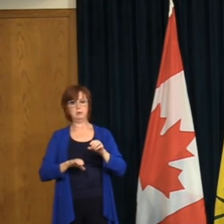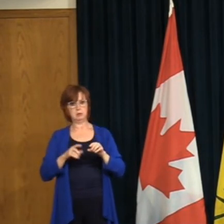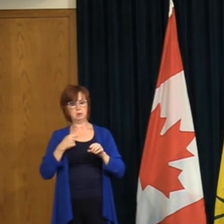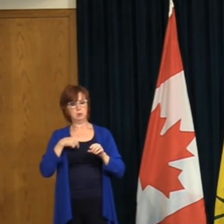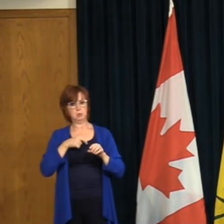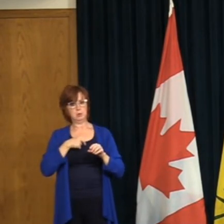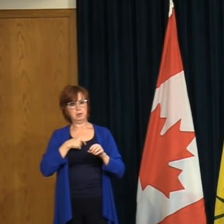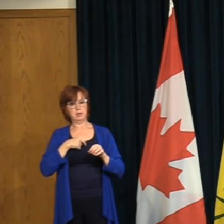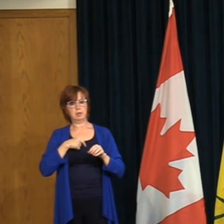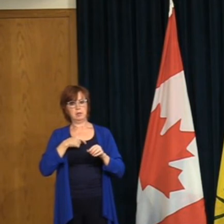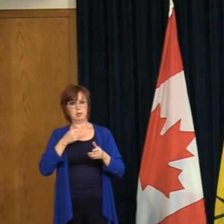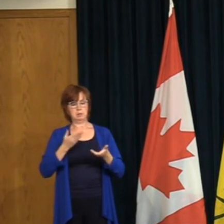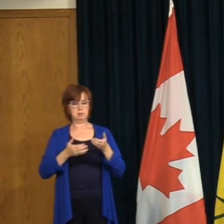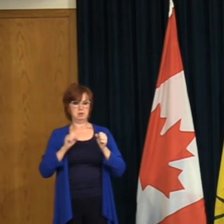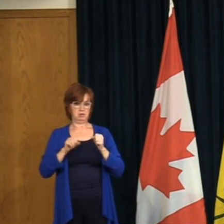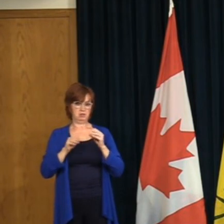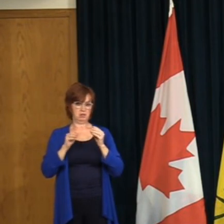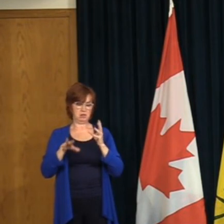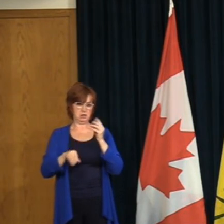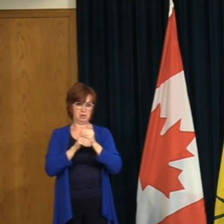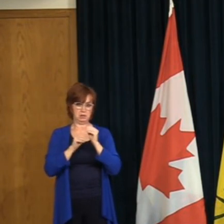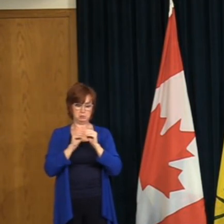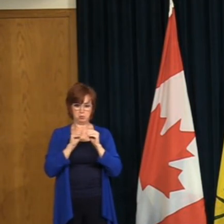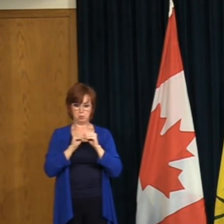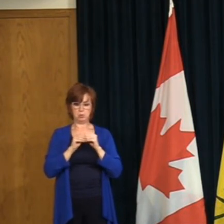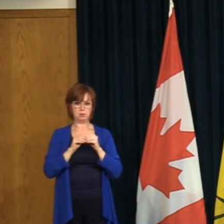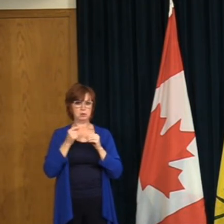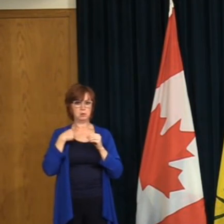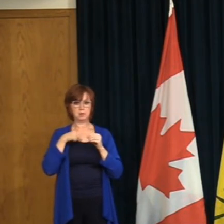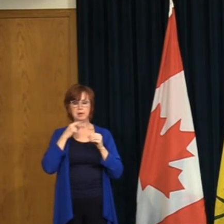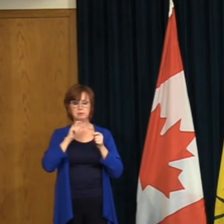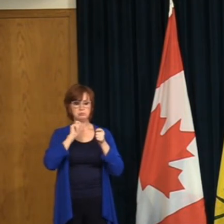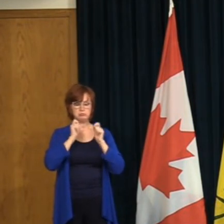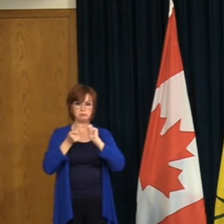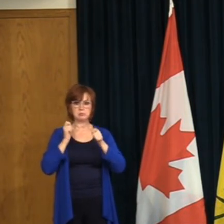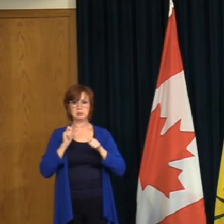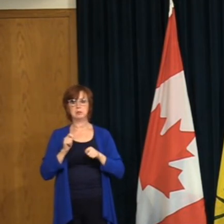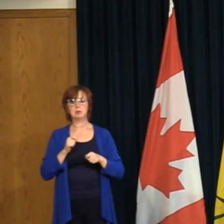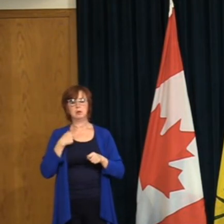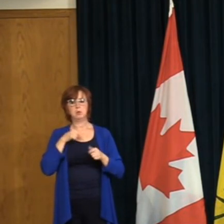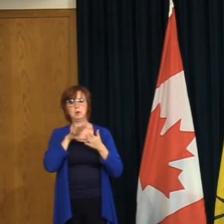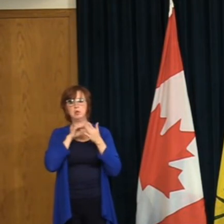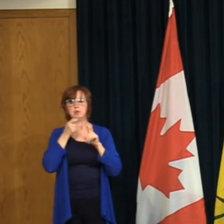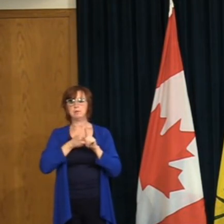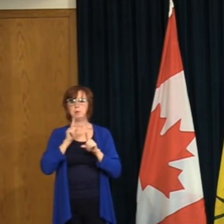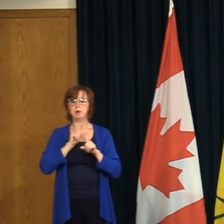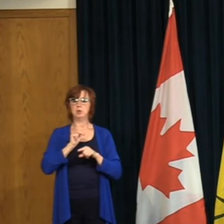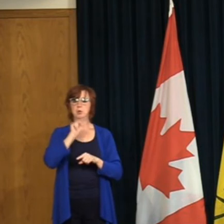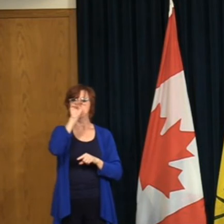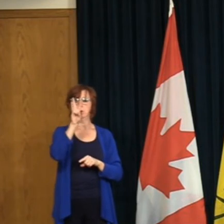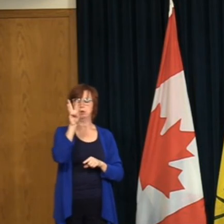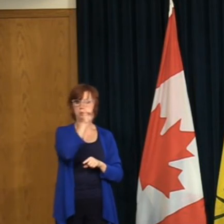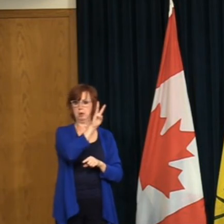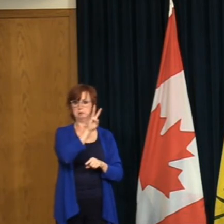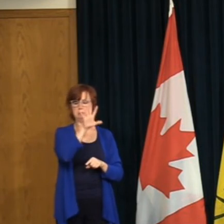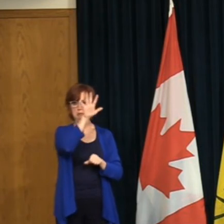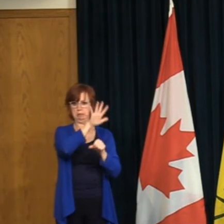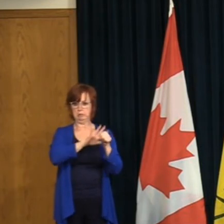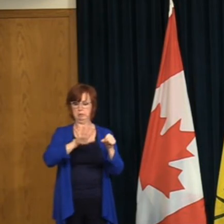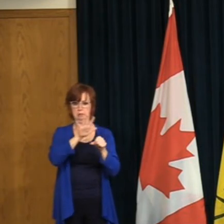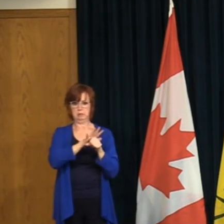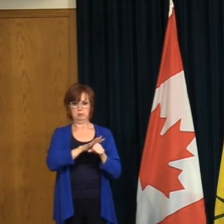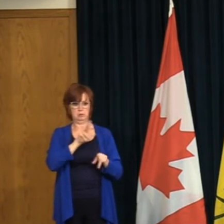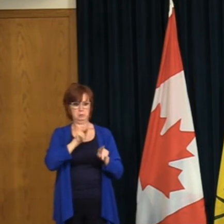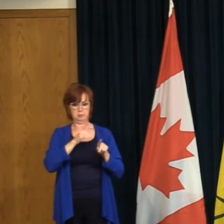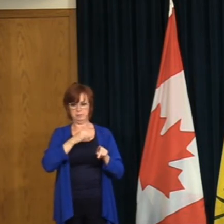bit of more activity. And so we learned a lot from the experience in the Northwest, where there was significant hardship for people who were impacted by